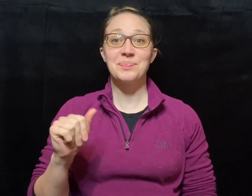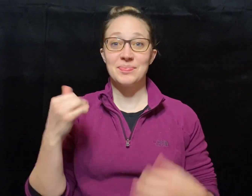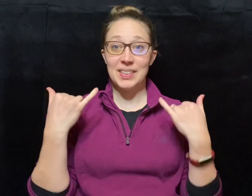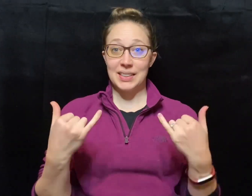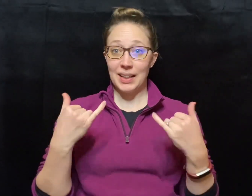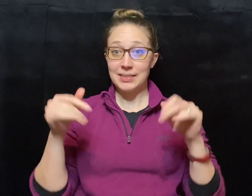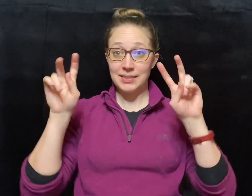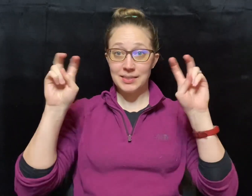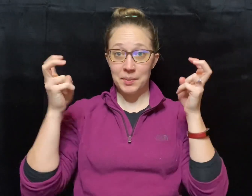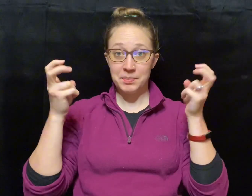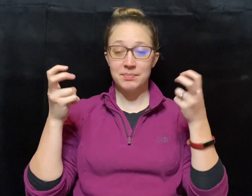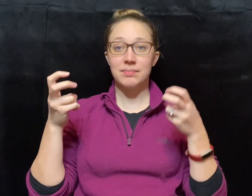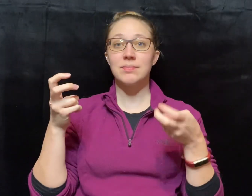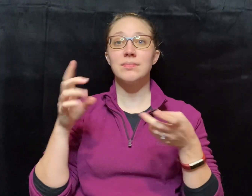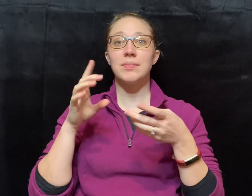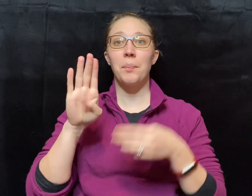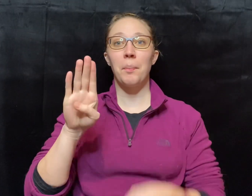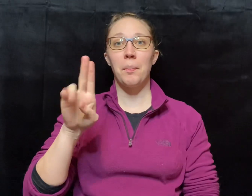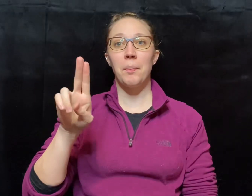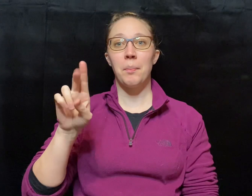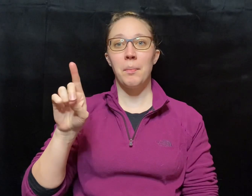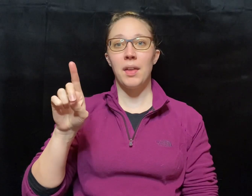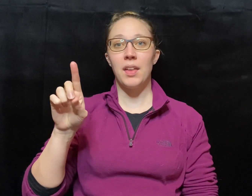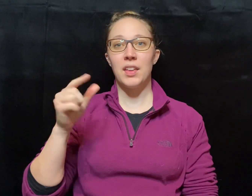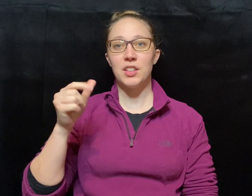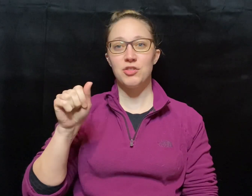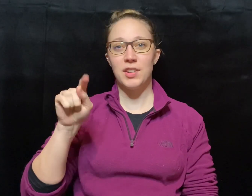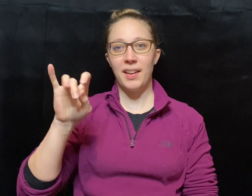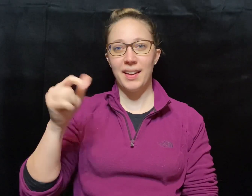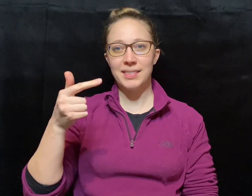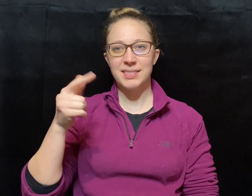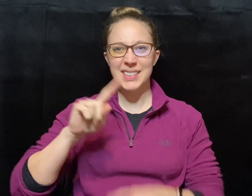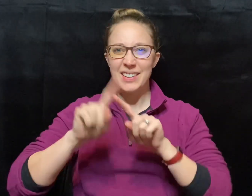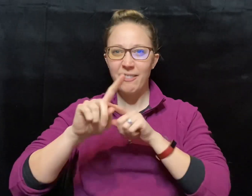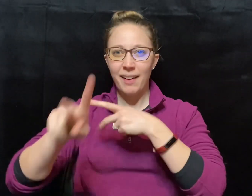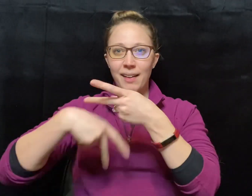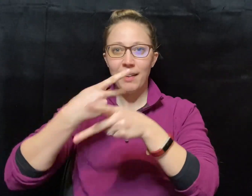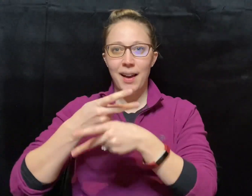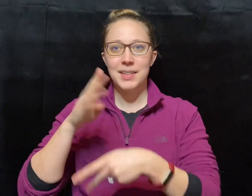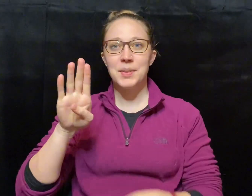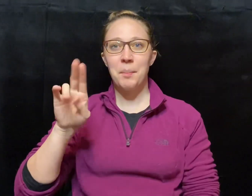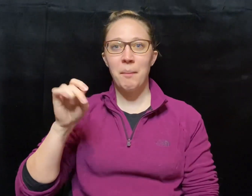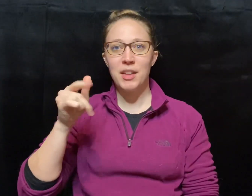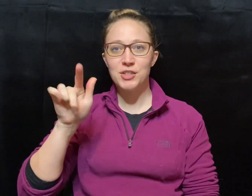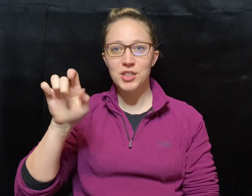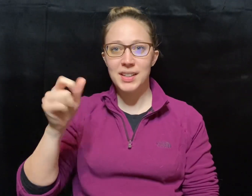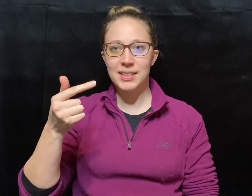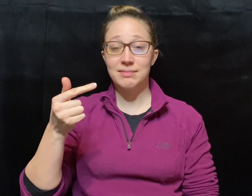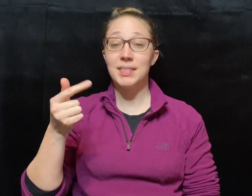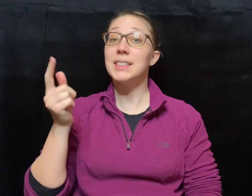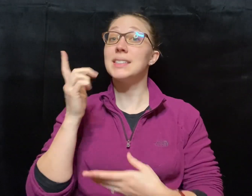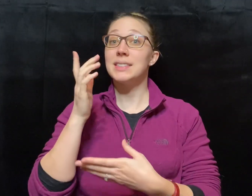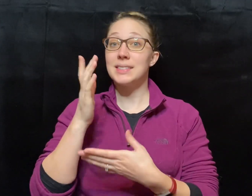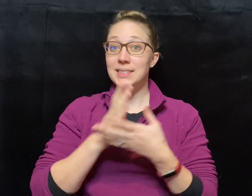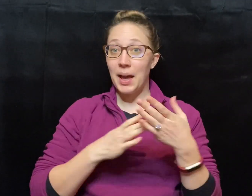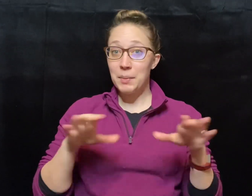Hi, my name is Anna, and today's topic is about budgeting and the different types of budgeting that you can